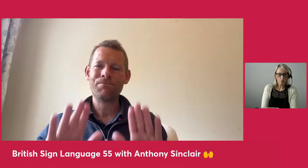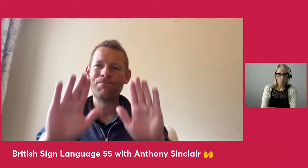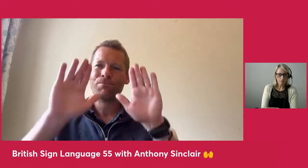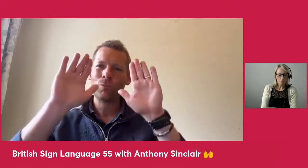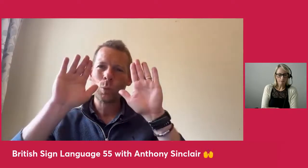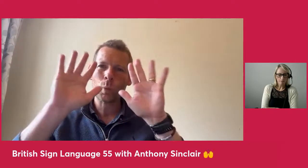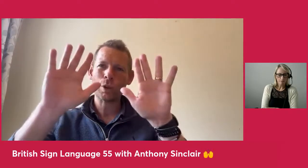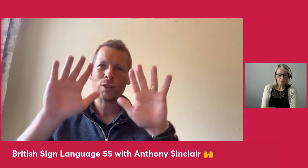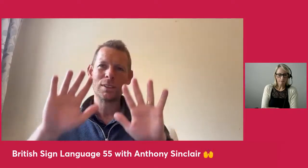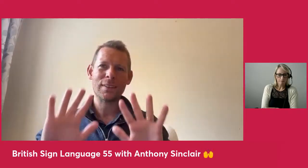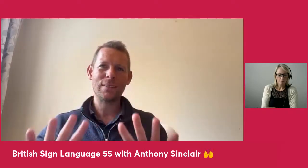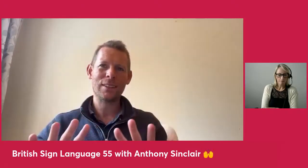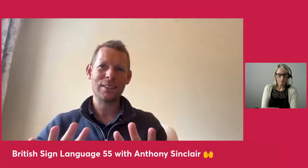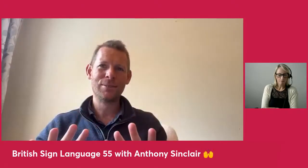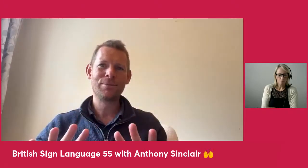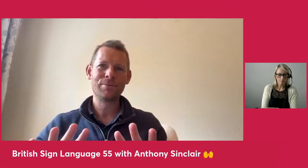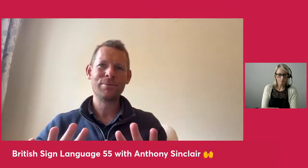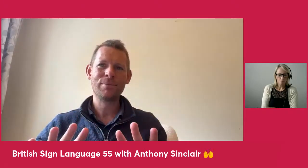wonderful,